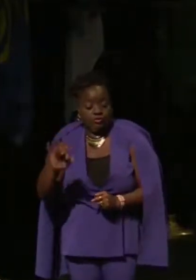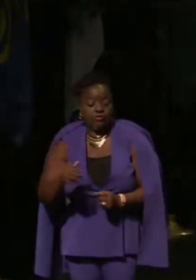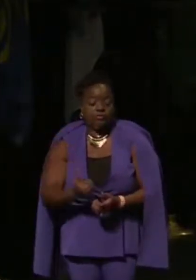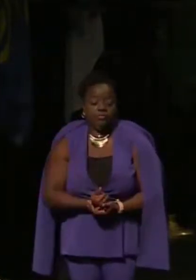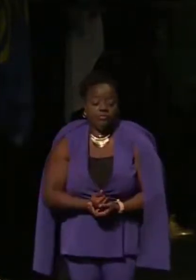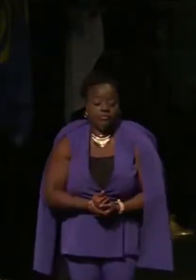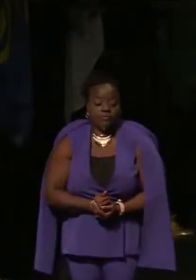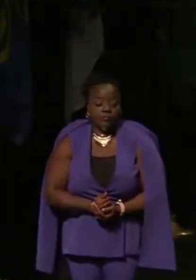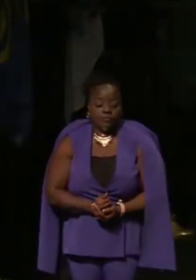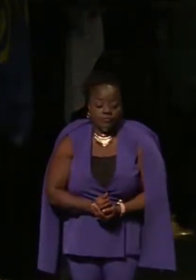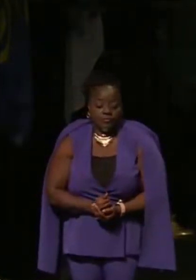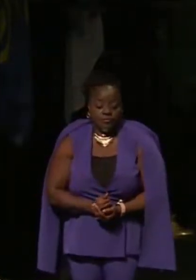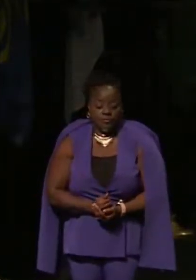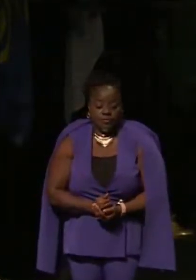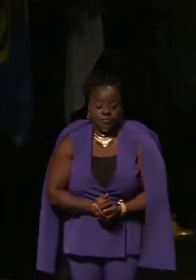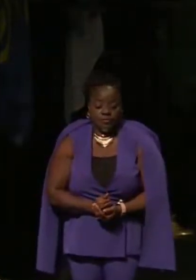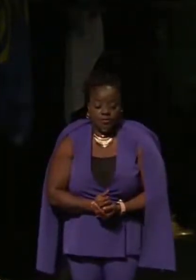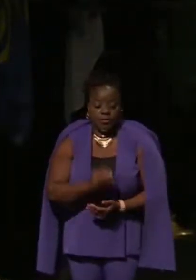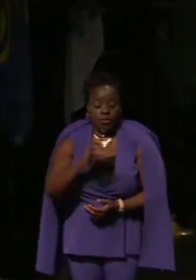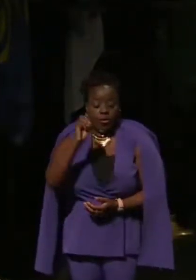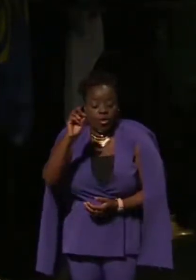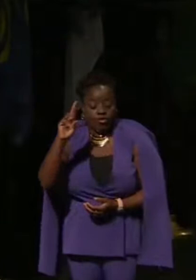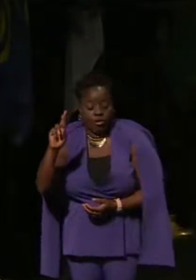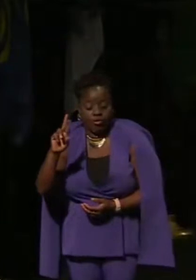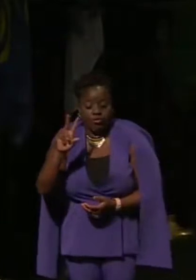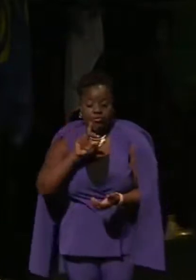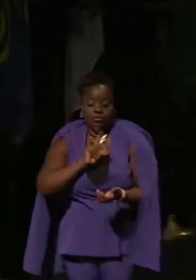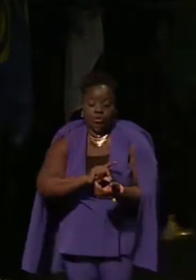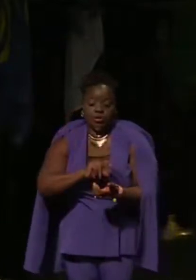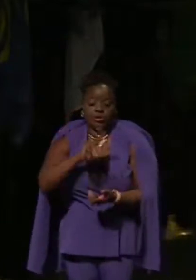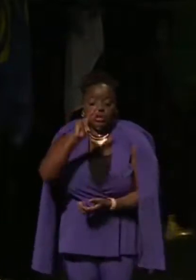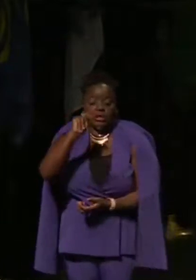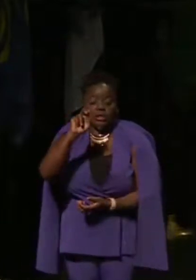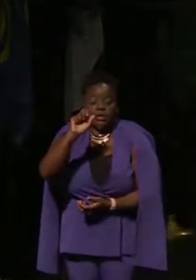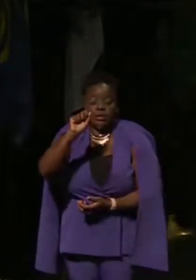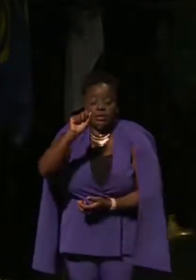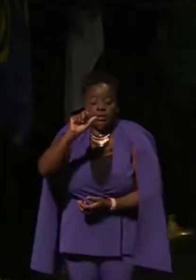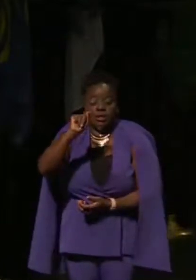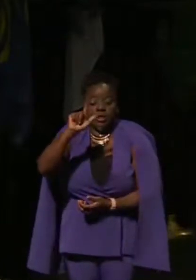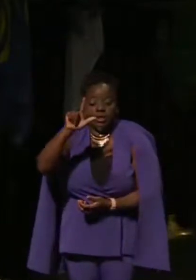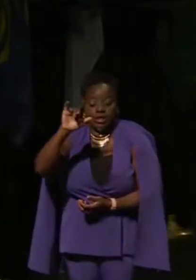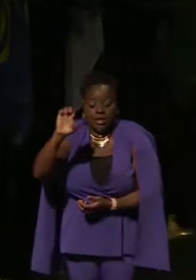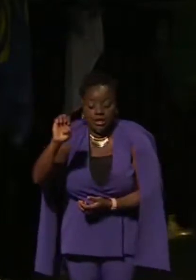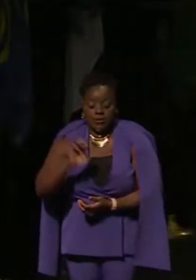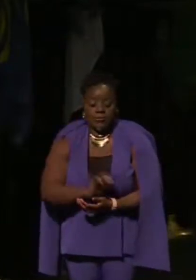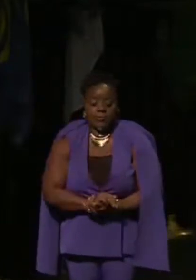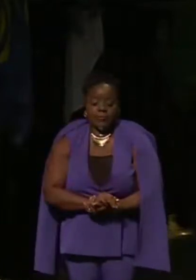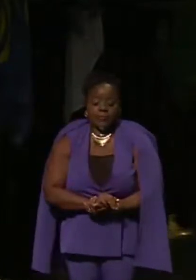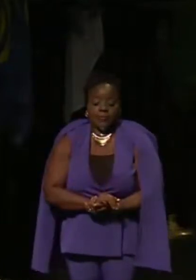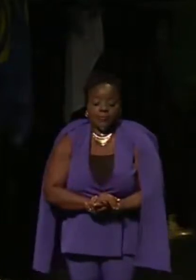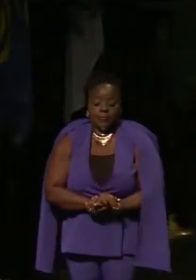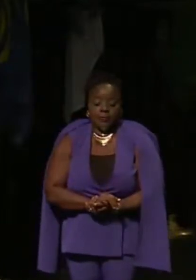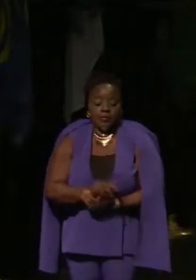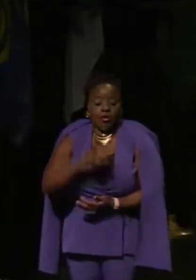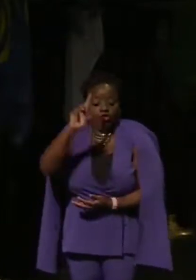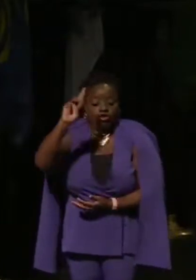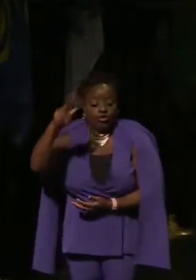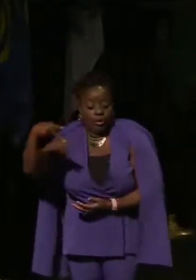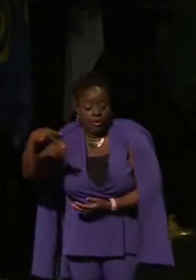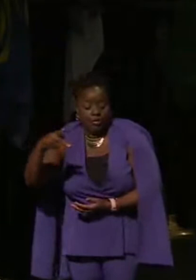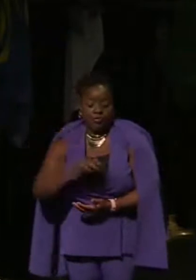Studies. Orator, Dr. Natalie Pasadi. Orator, Mr. Richard